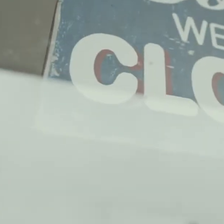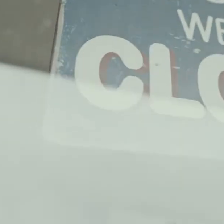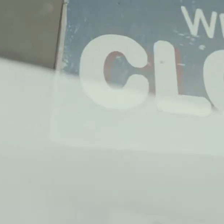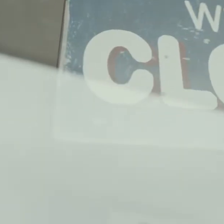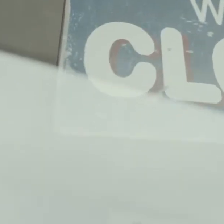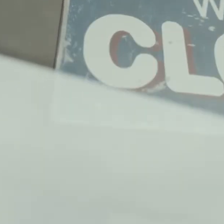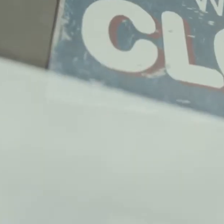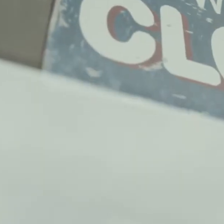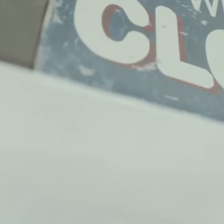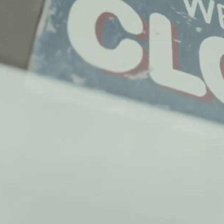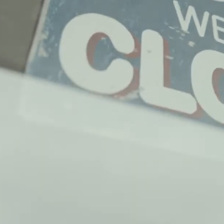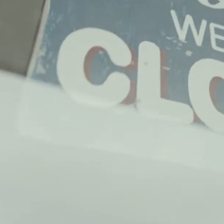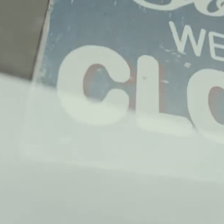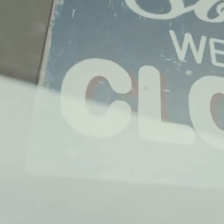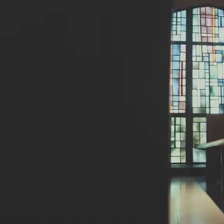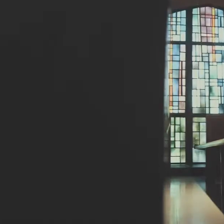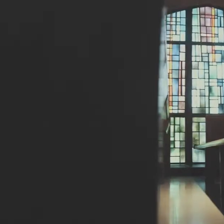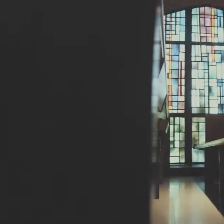Businesses have shut down.